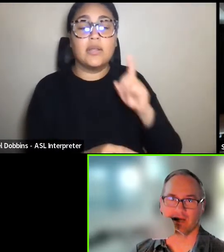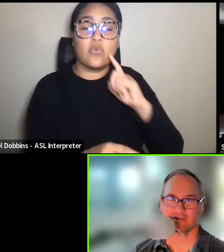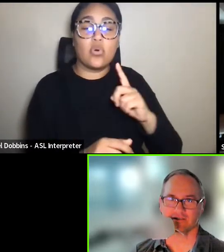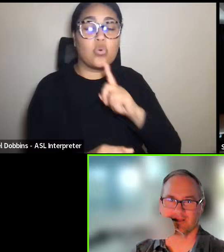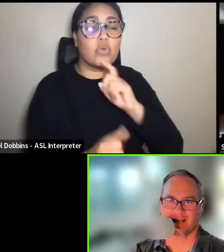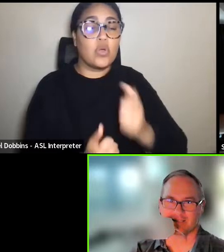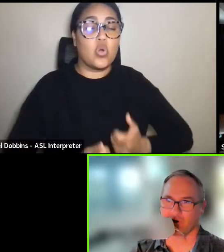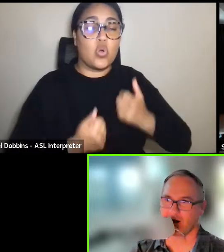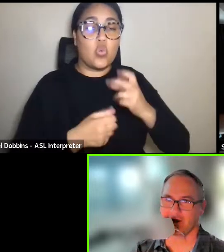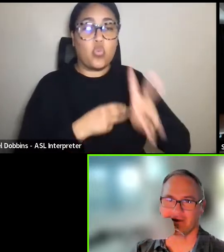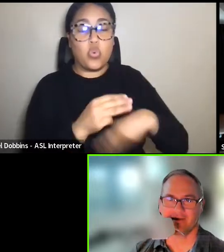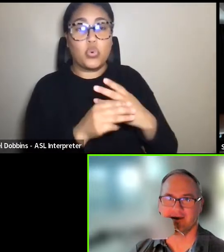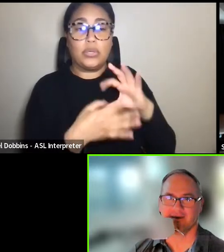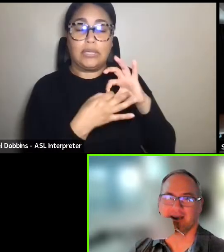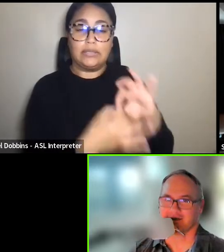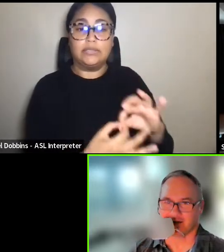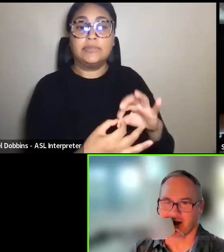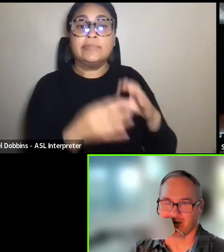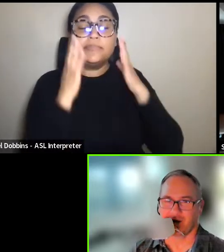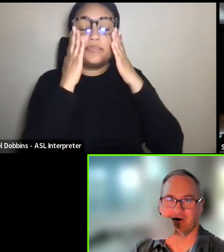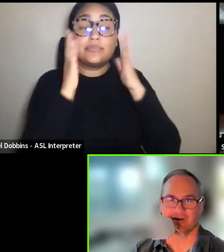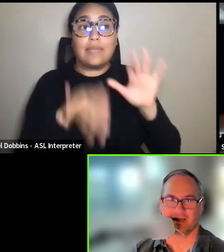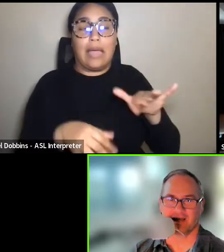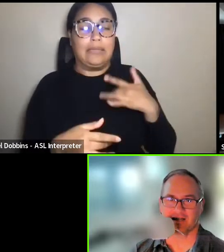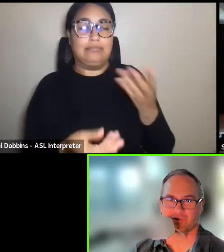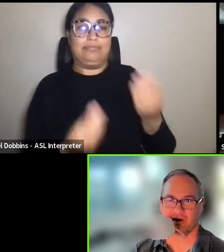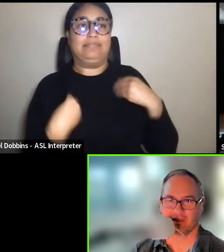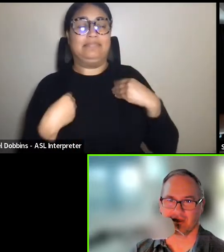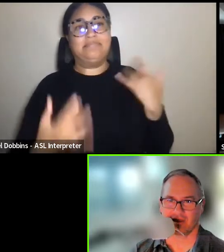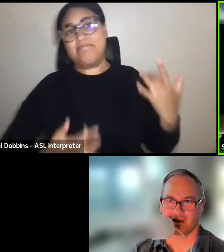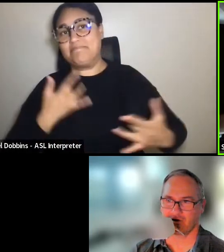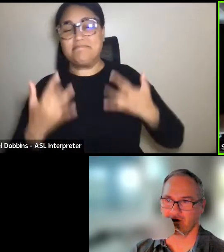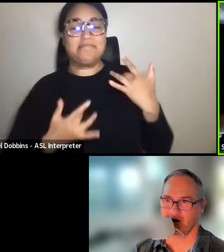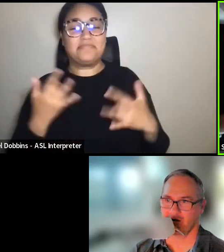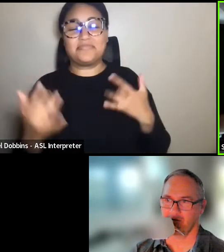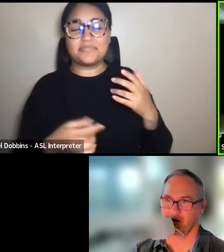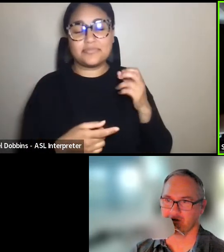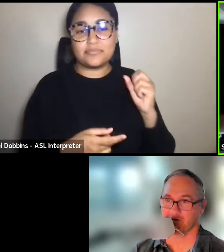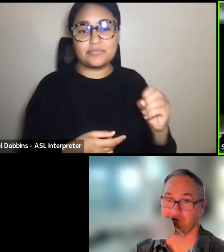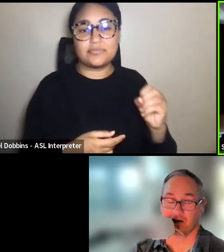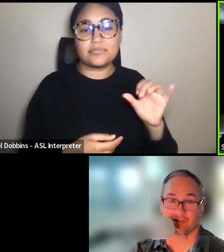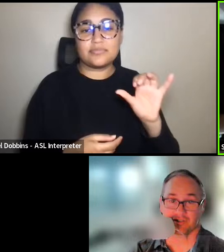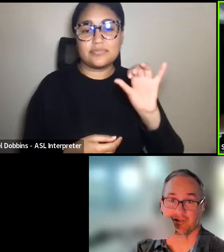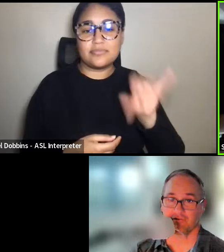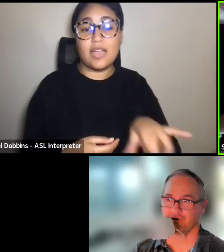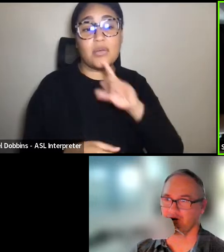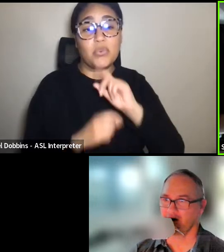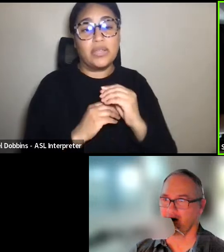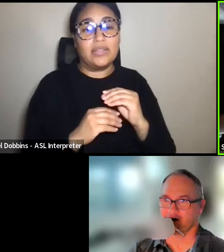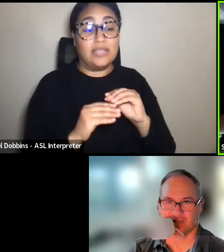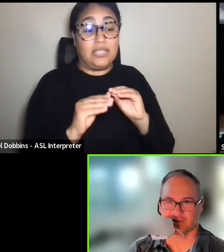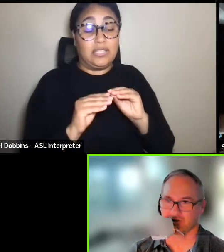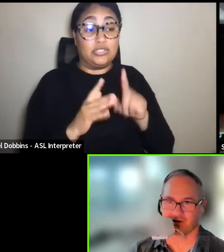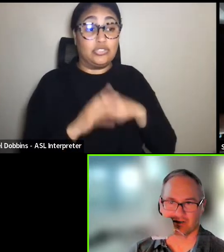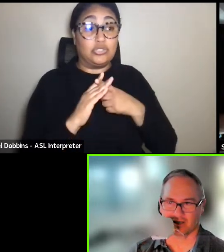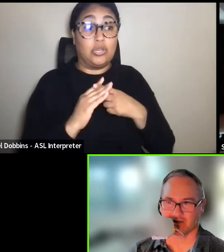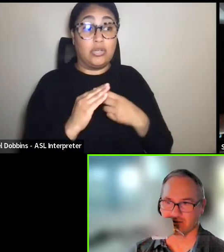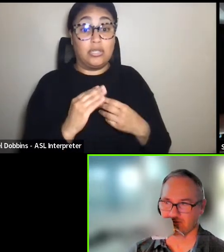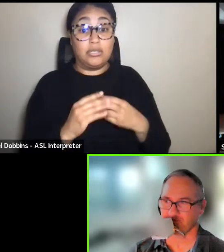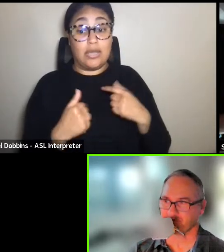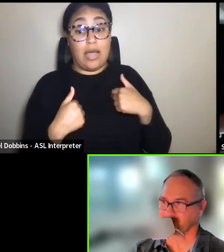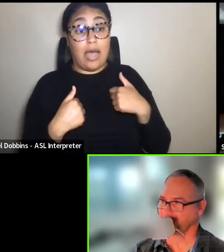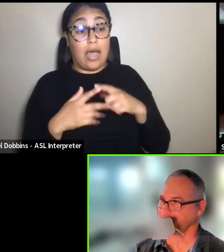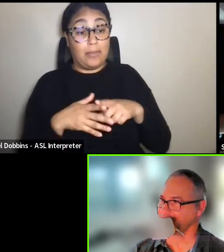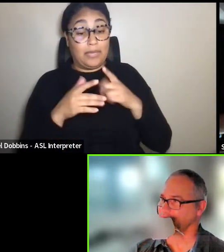world connections. I mean, that's what I get excited about, and that's where I think is infectious too for our teachers and our